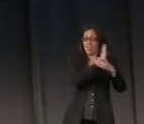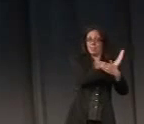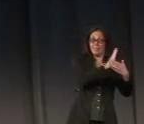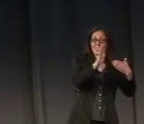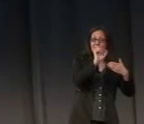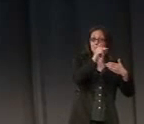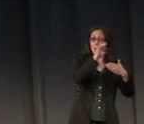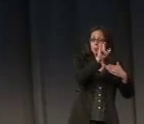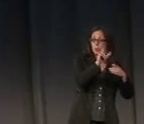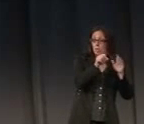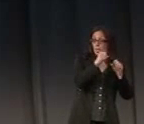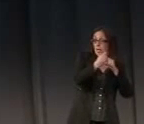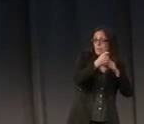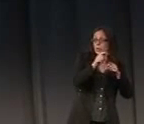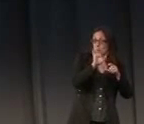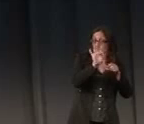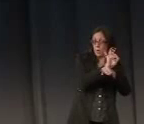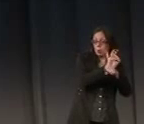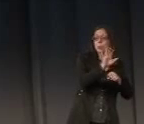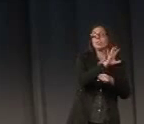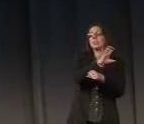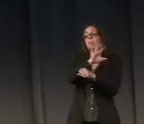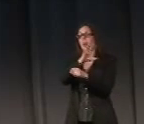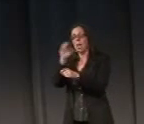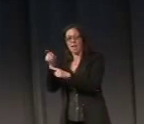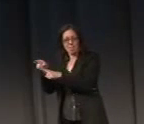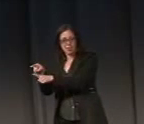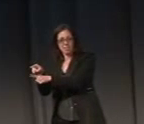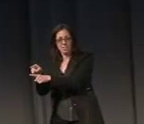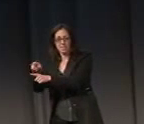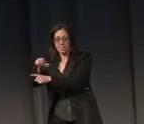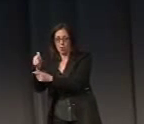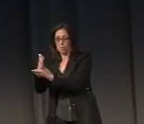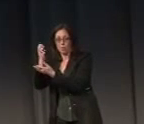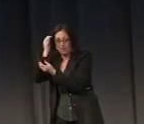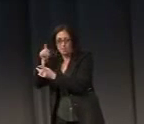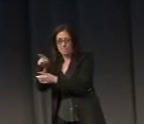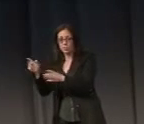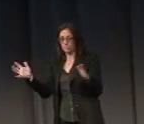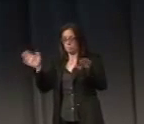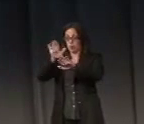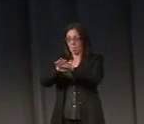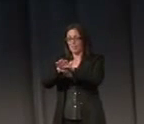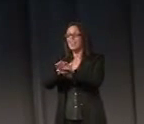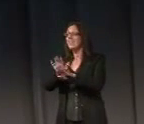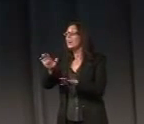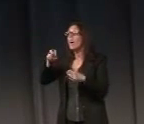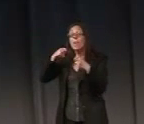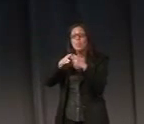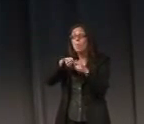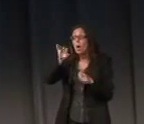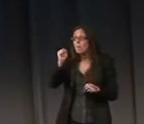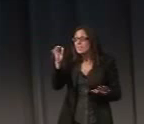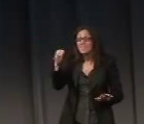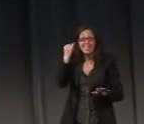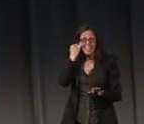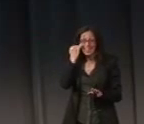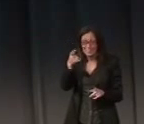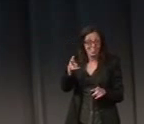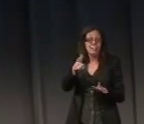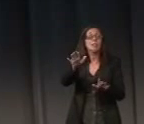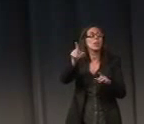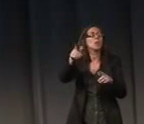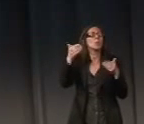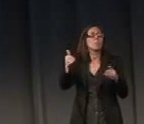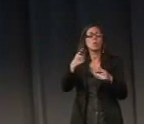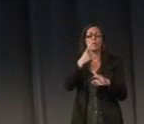The problem is that that doesn't tell you what color something is. And if there's any doubt in that, I want you to take out your red-green color filters and look through